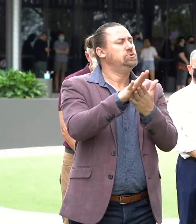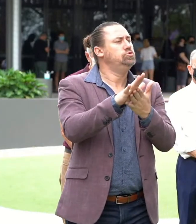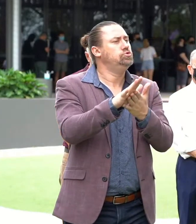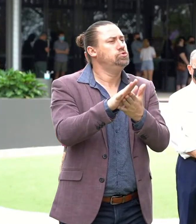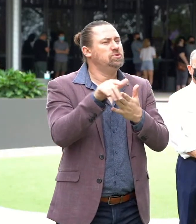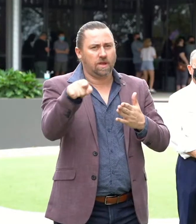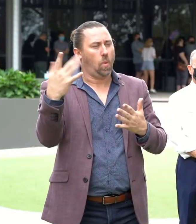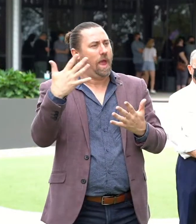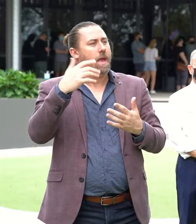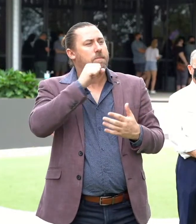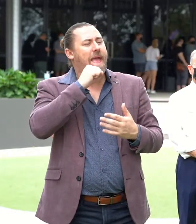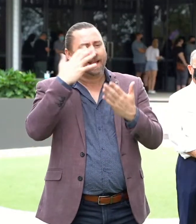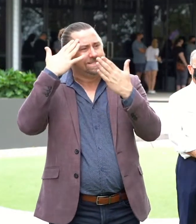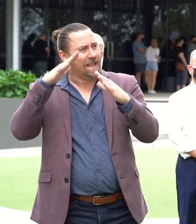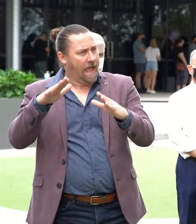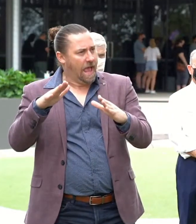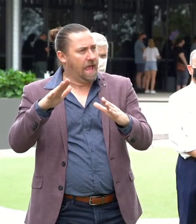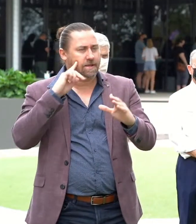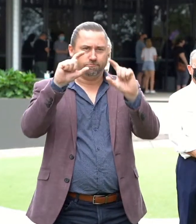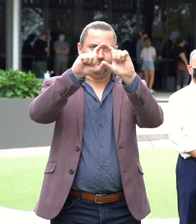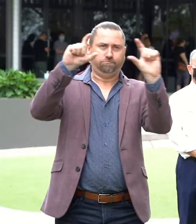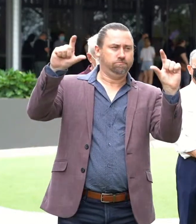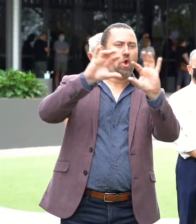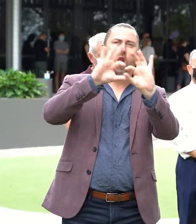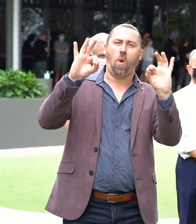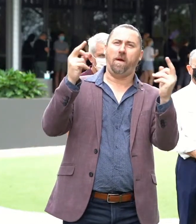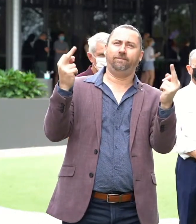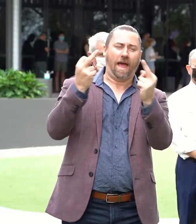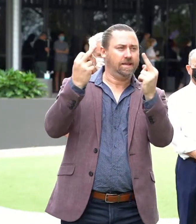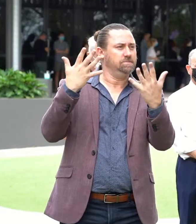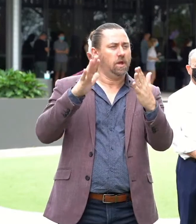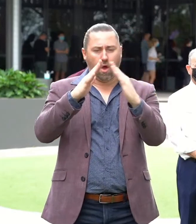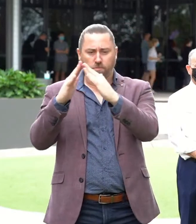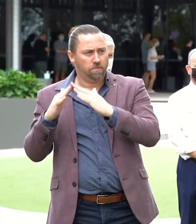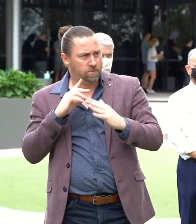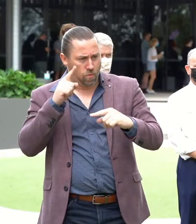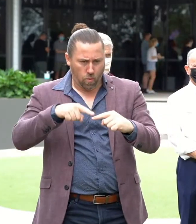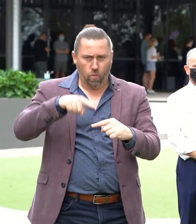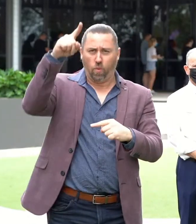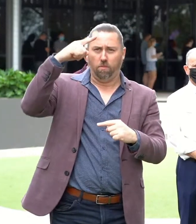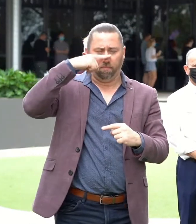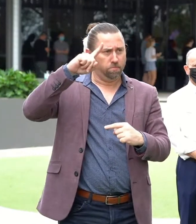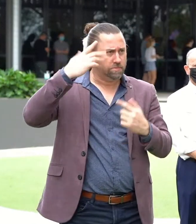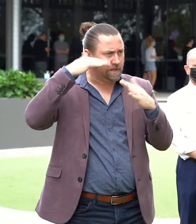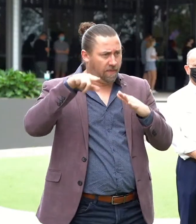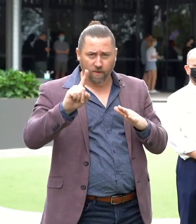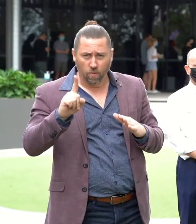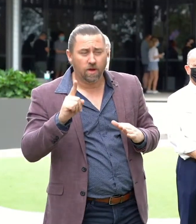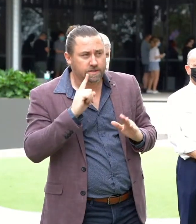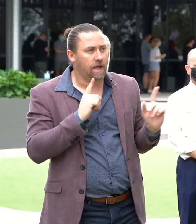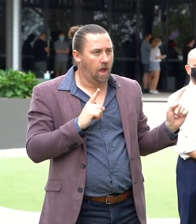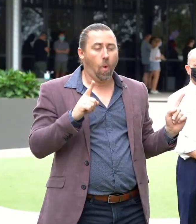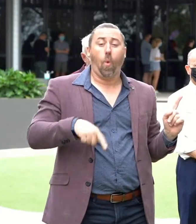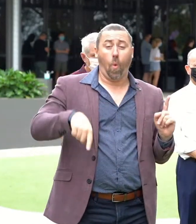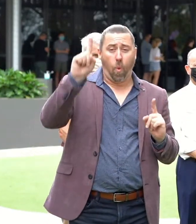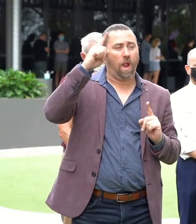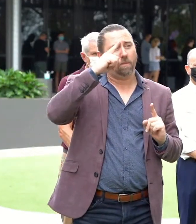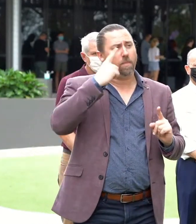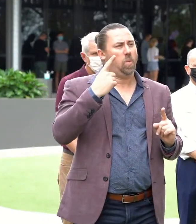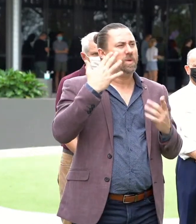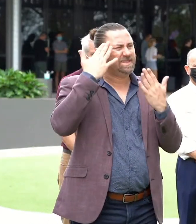Yes, they have. As far as, well, essentially that they're all advised to go and get